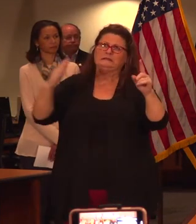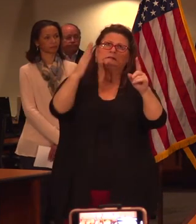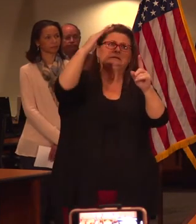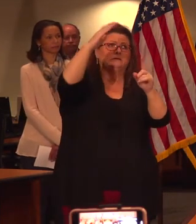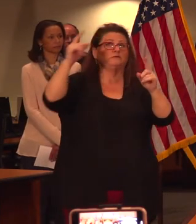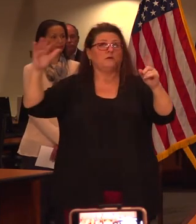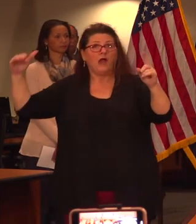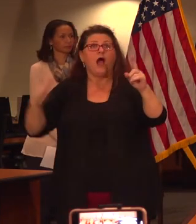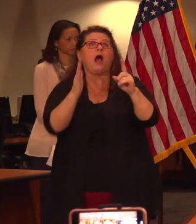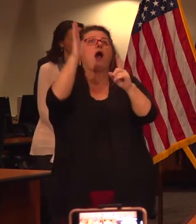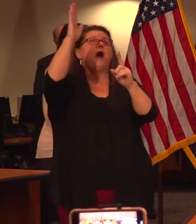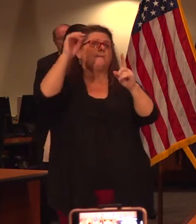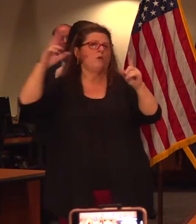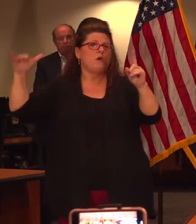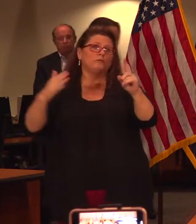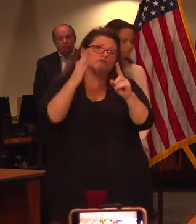that might be more of a question for Dr. Bell.